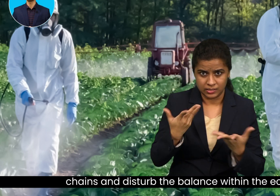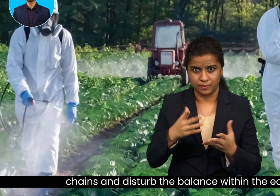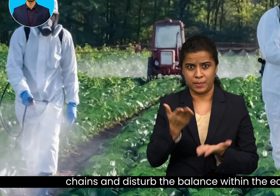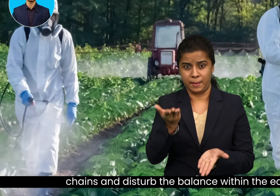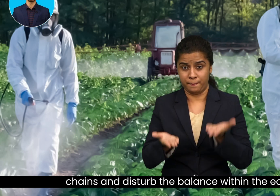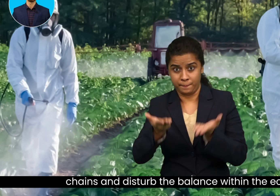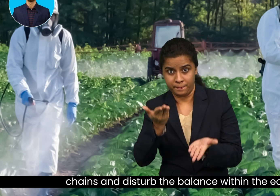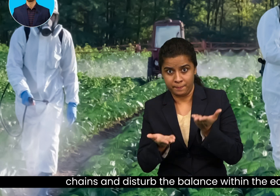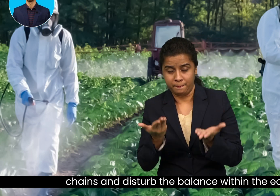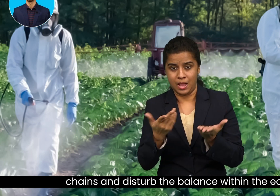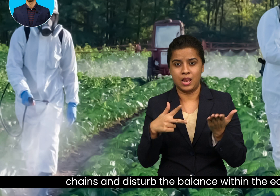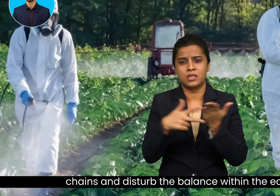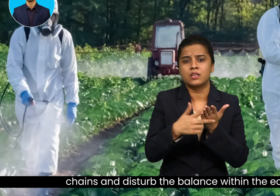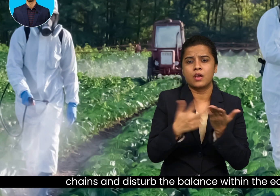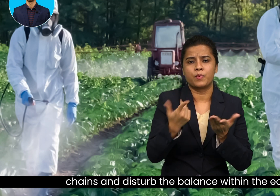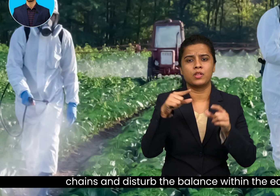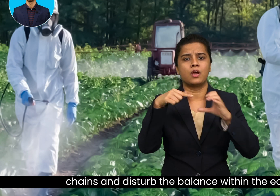within the ecosystem.